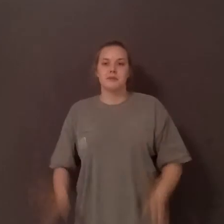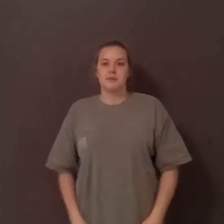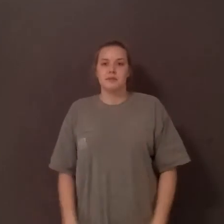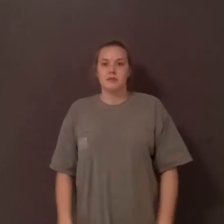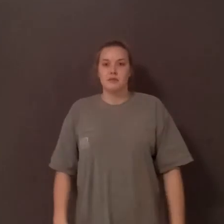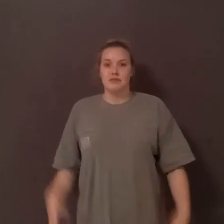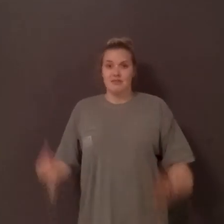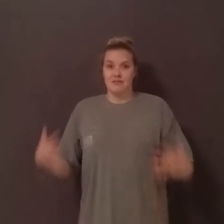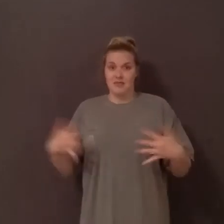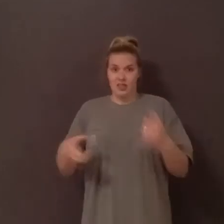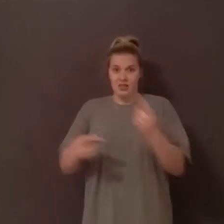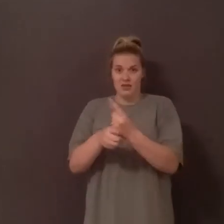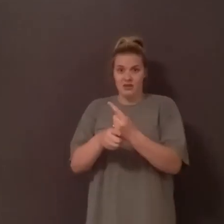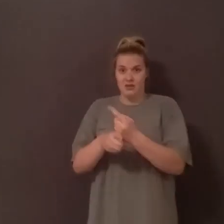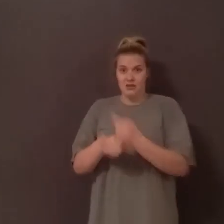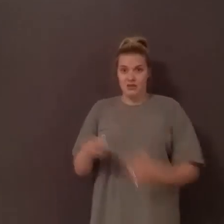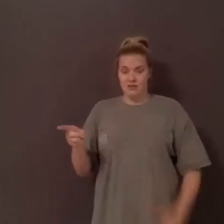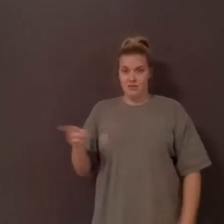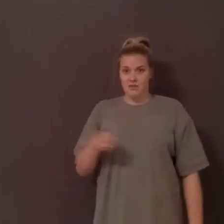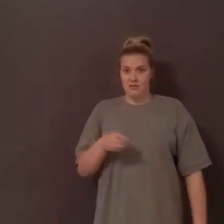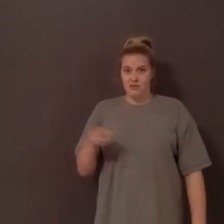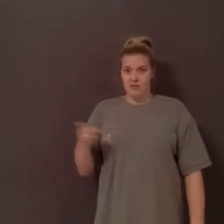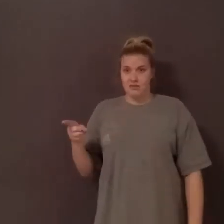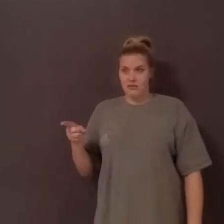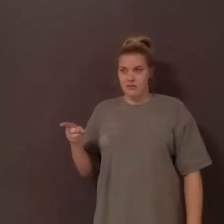Scary, huh? Makes you wonder what I'm capable of, right?